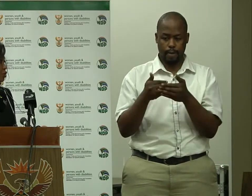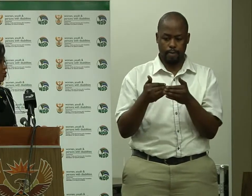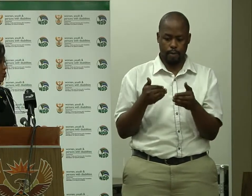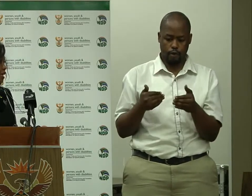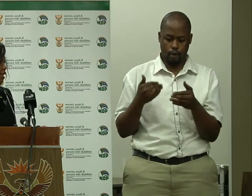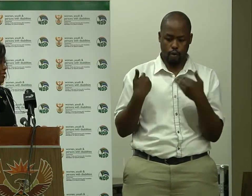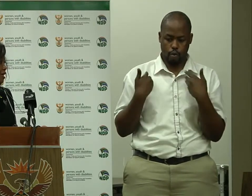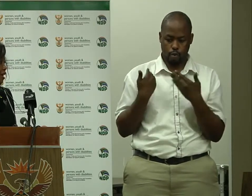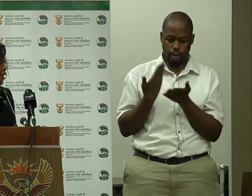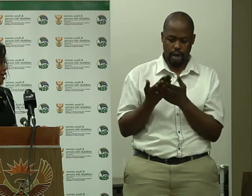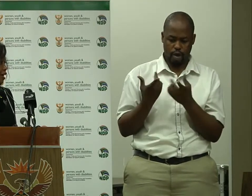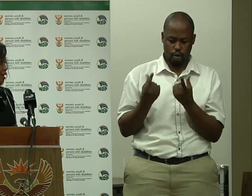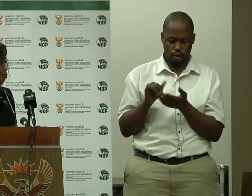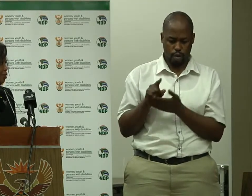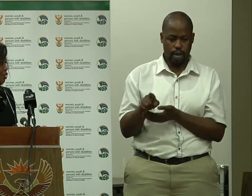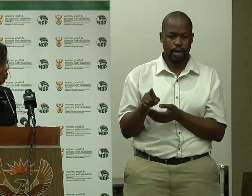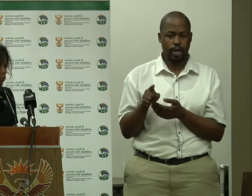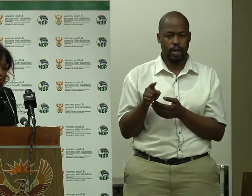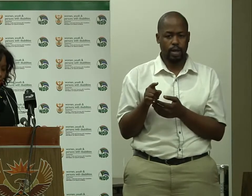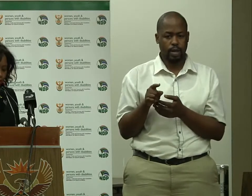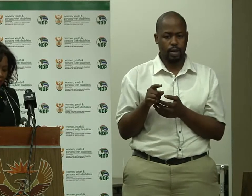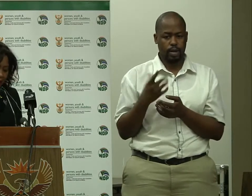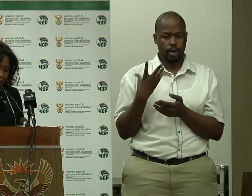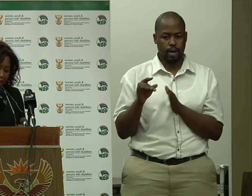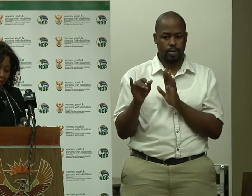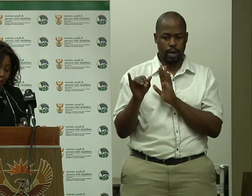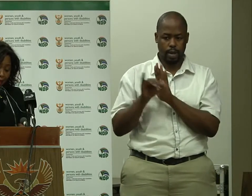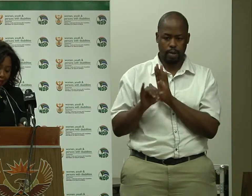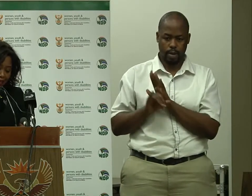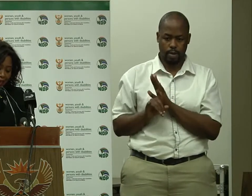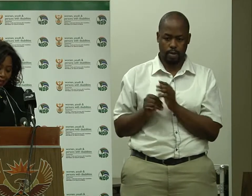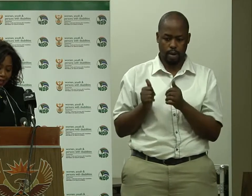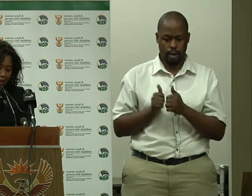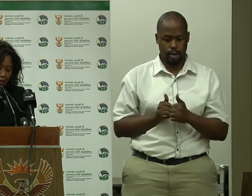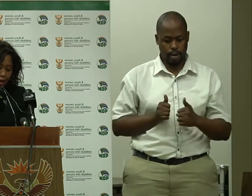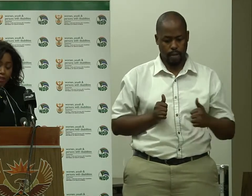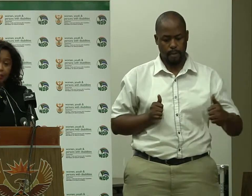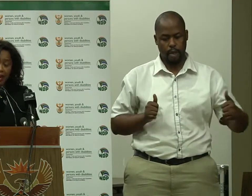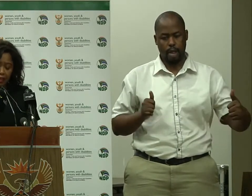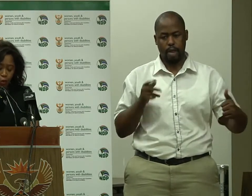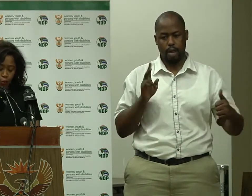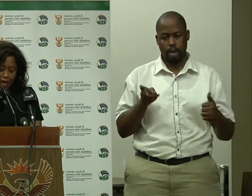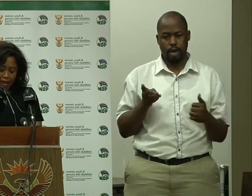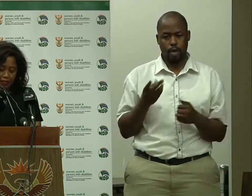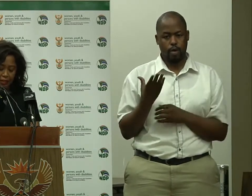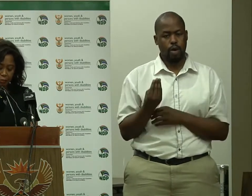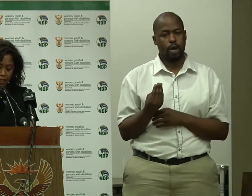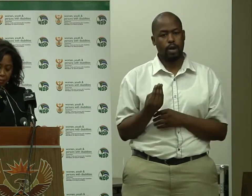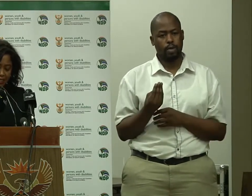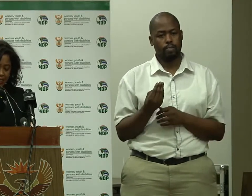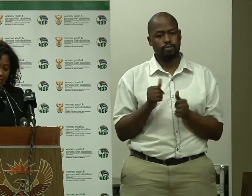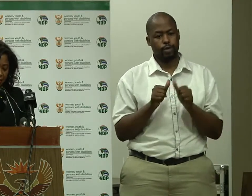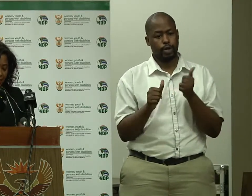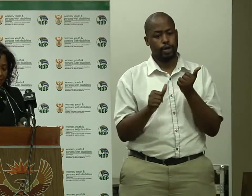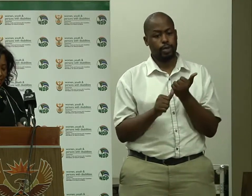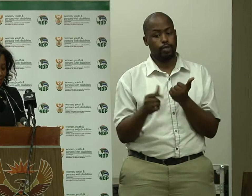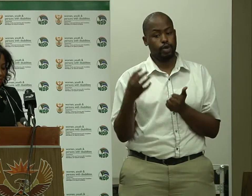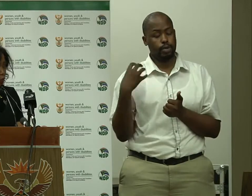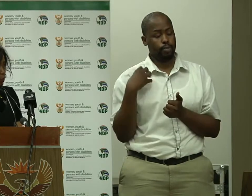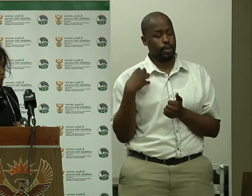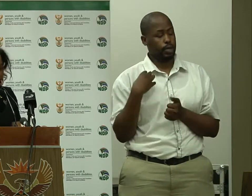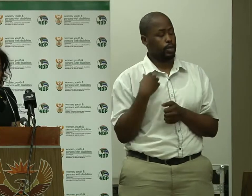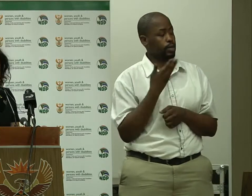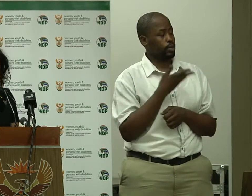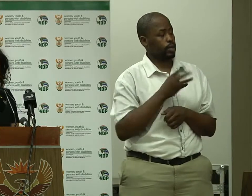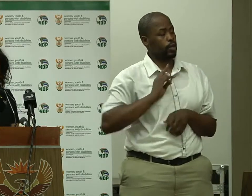we can do that, let me introduce the panel again. On the panel, we have the Deputy Minister in the Presidency